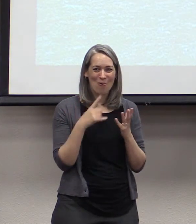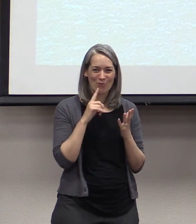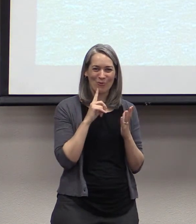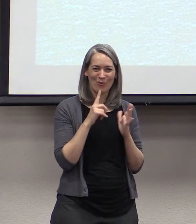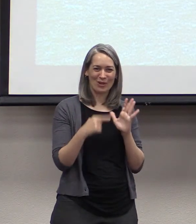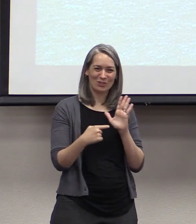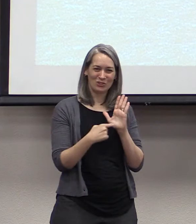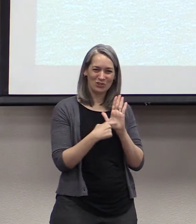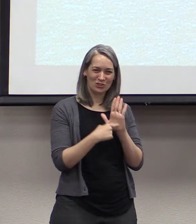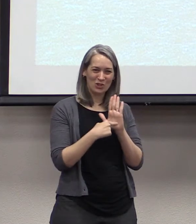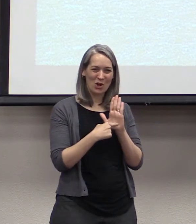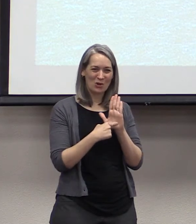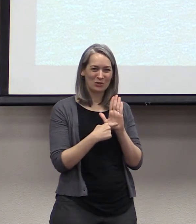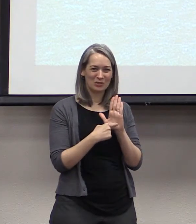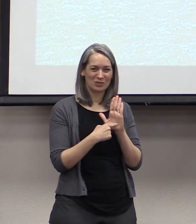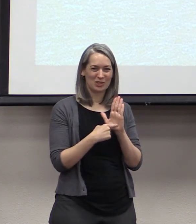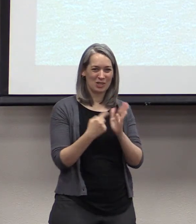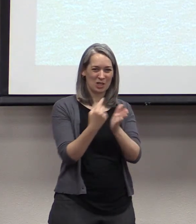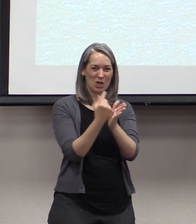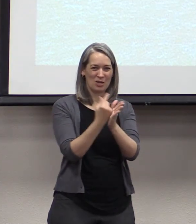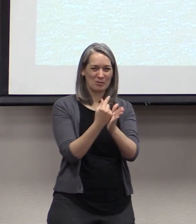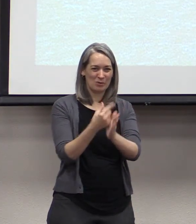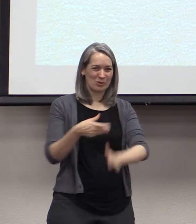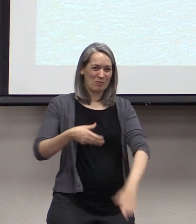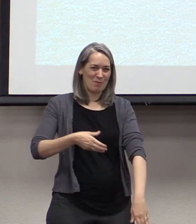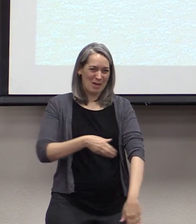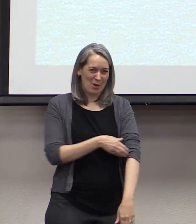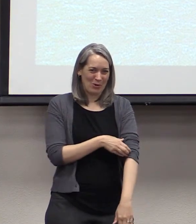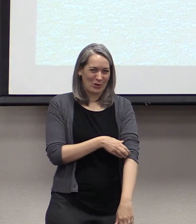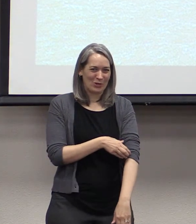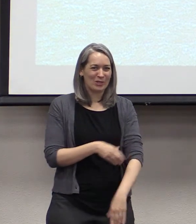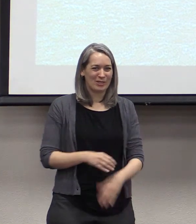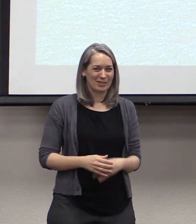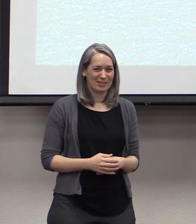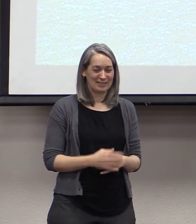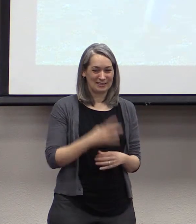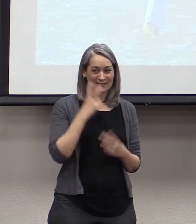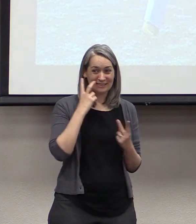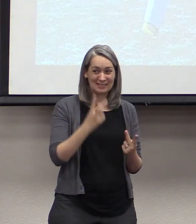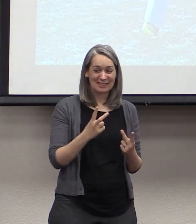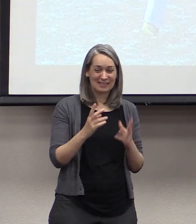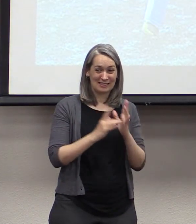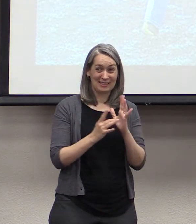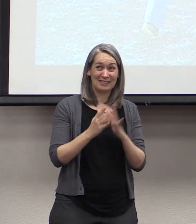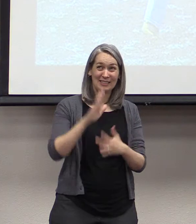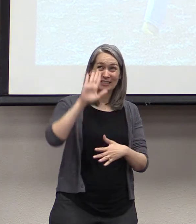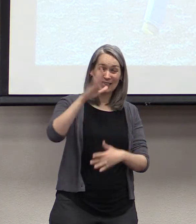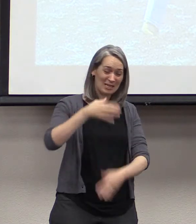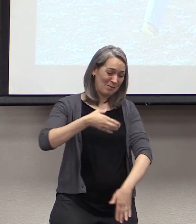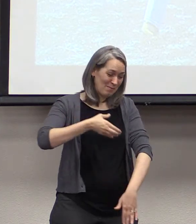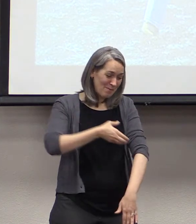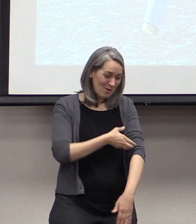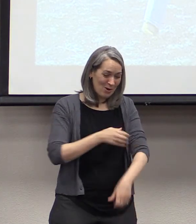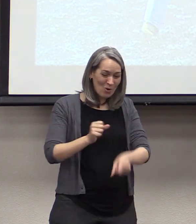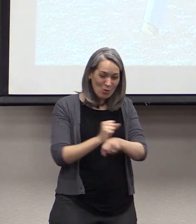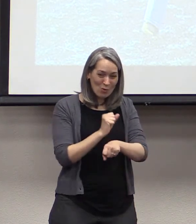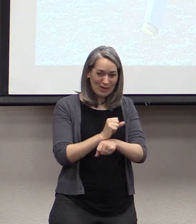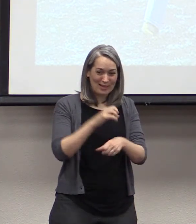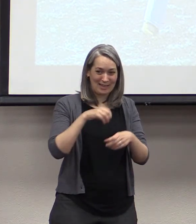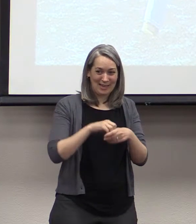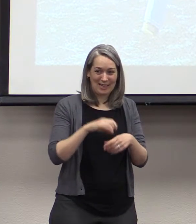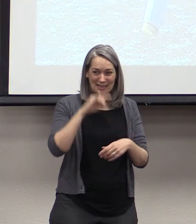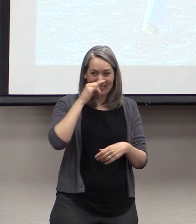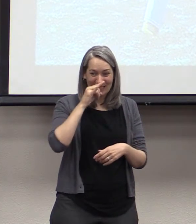what the power of the gospel does. And just seeing the power of Jesus work in the lives of